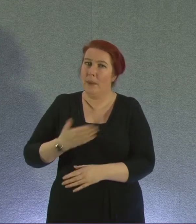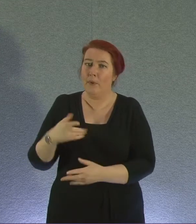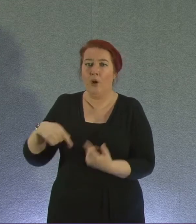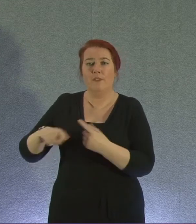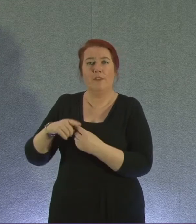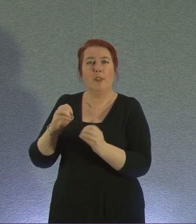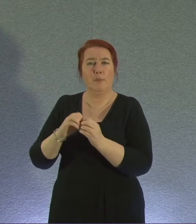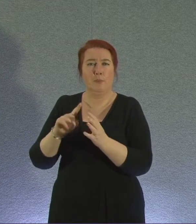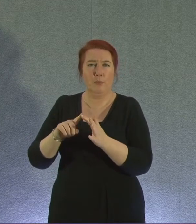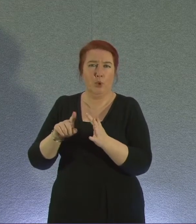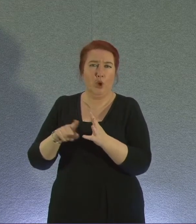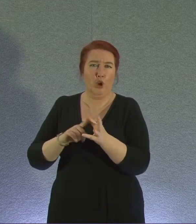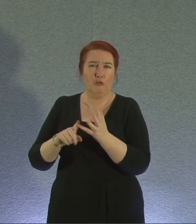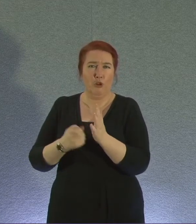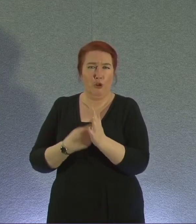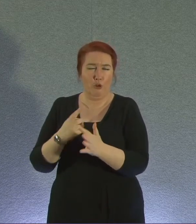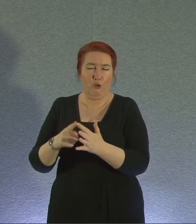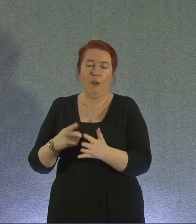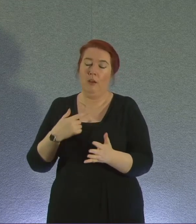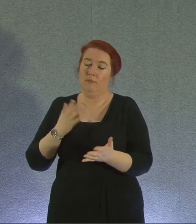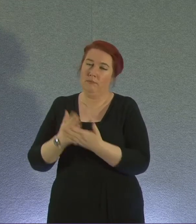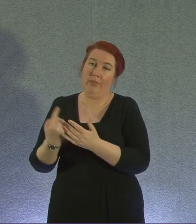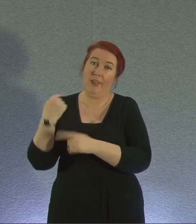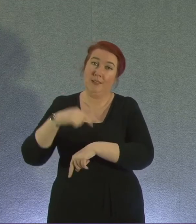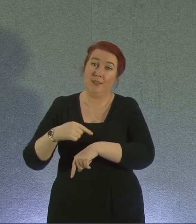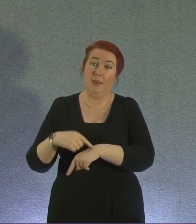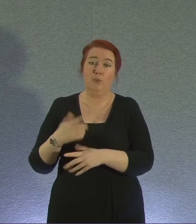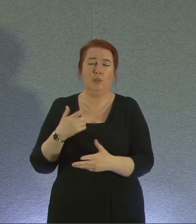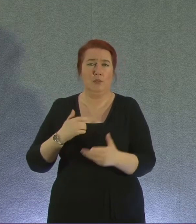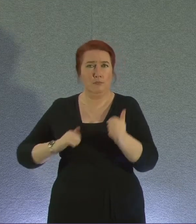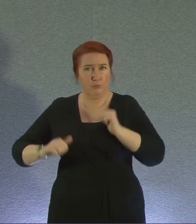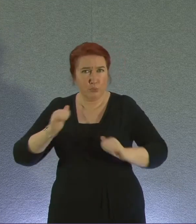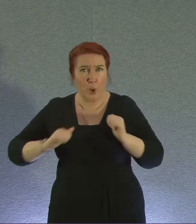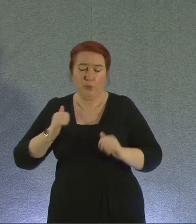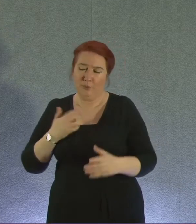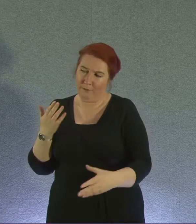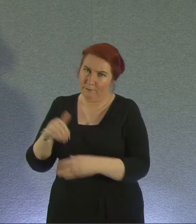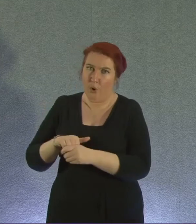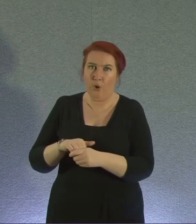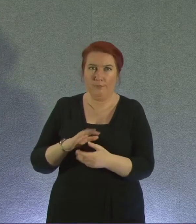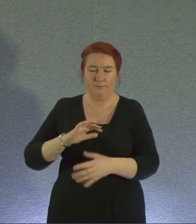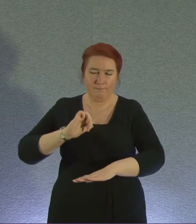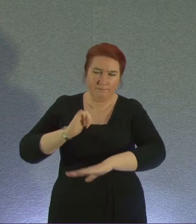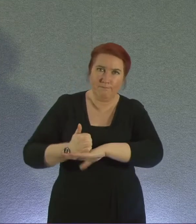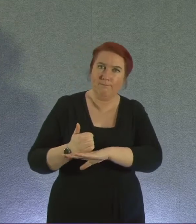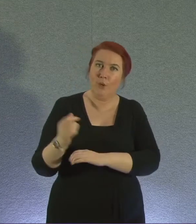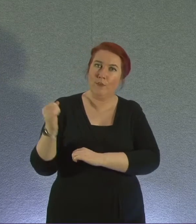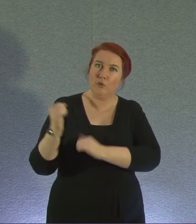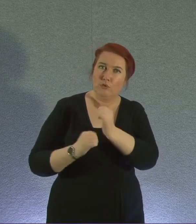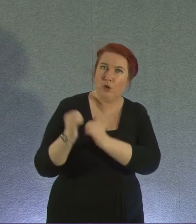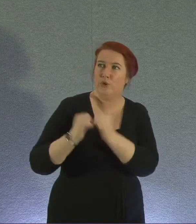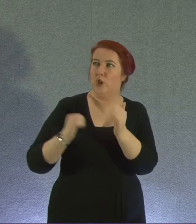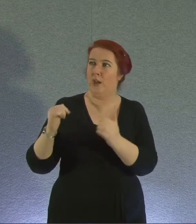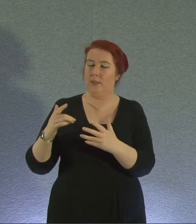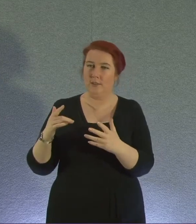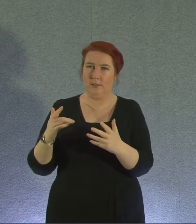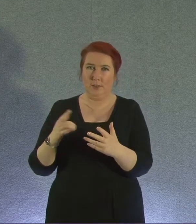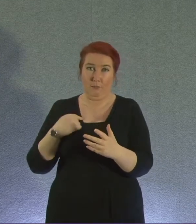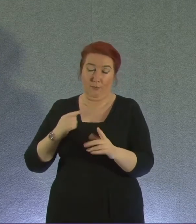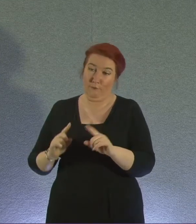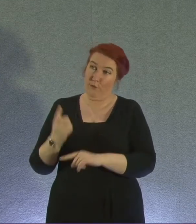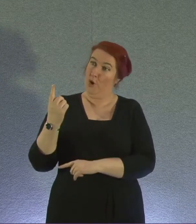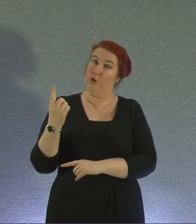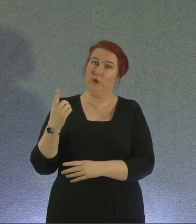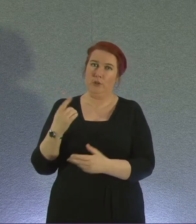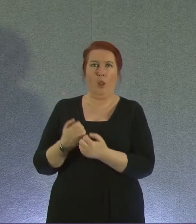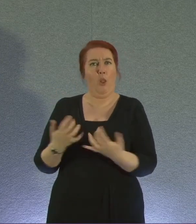parliament. It was a great privilege to move some of the early points of order, to be involved in the setting up of the structures, and to be a first in